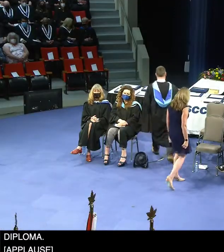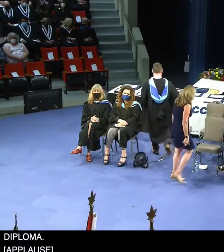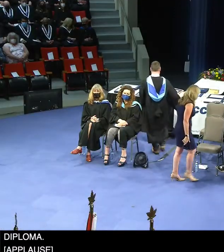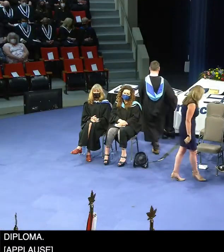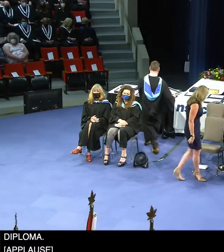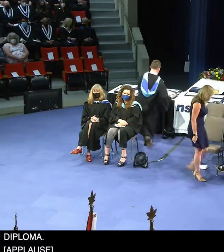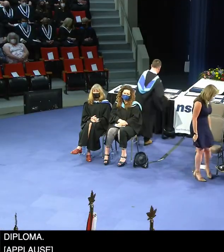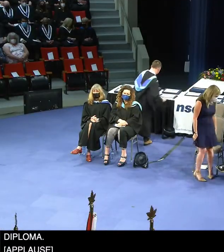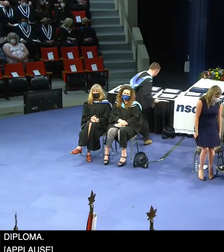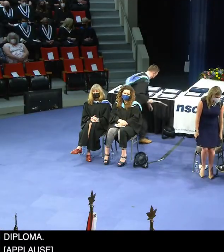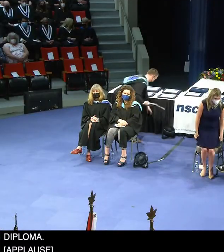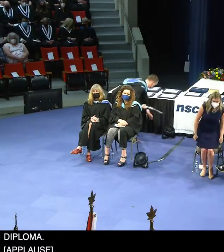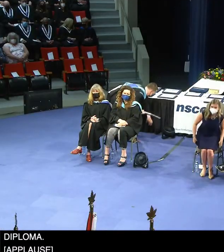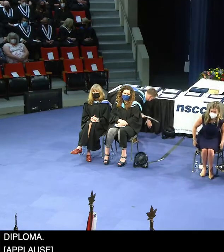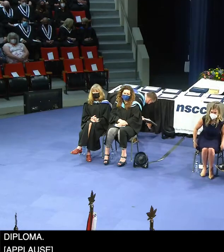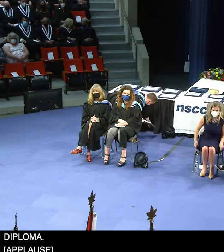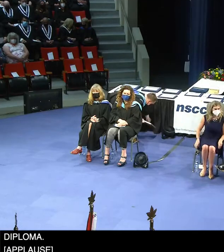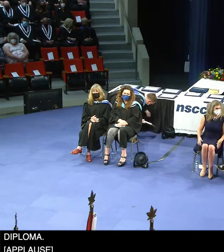Oh,